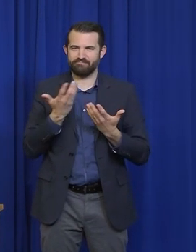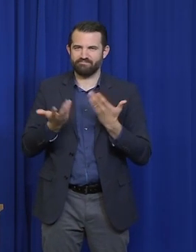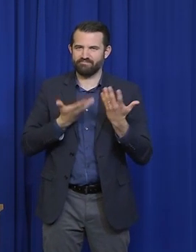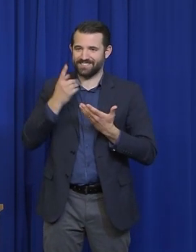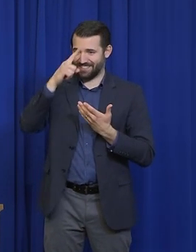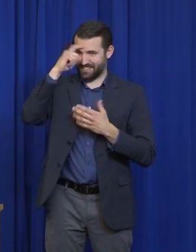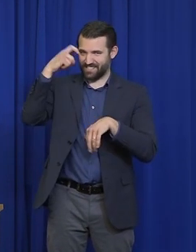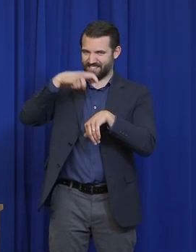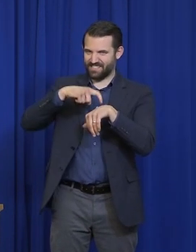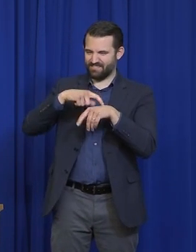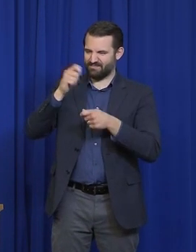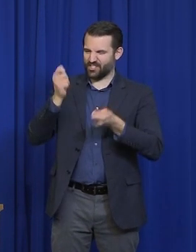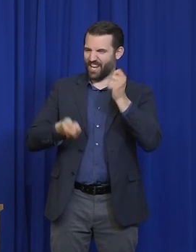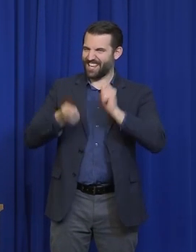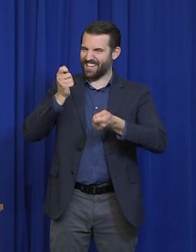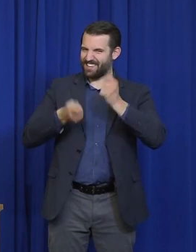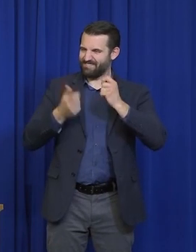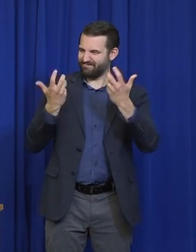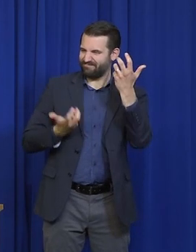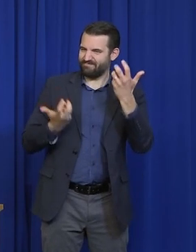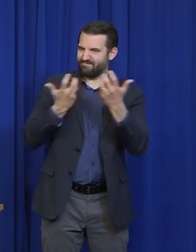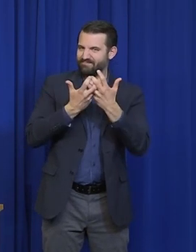what the face is planning